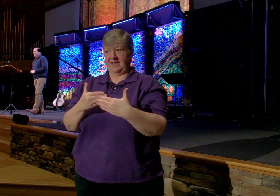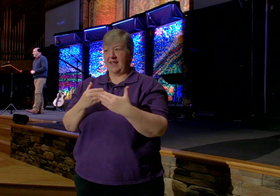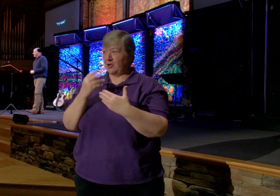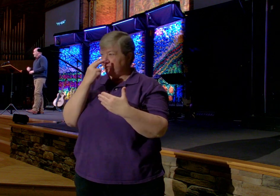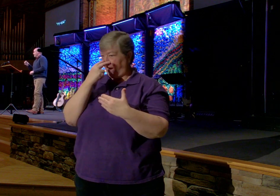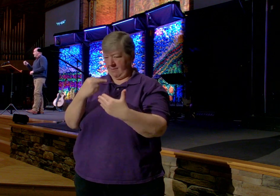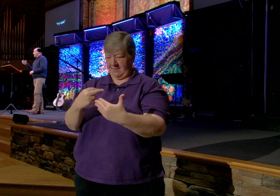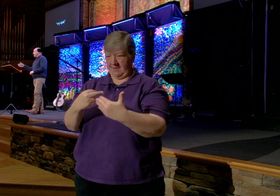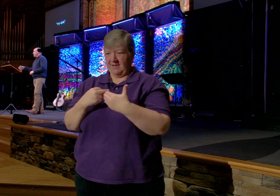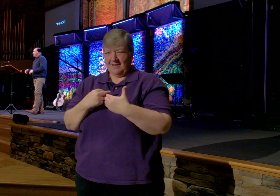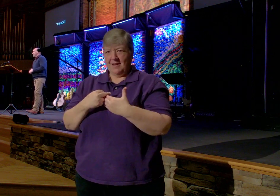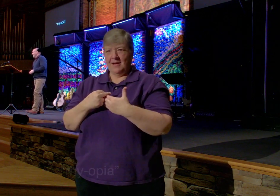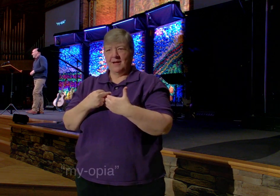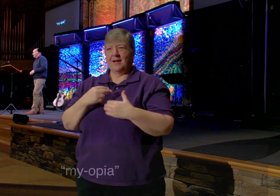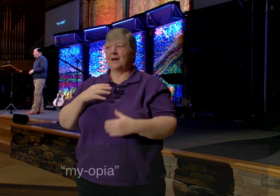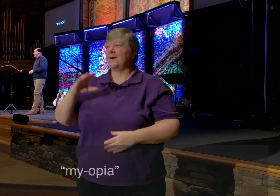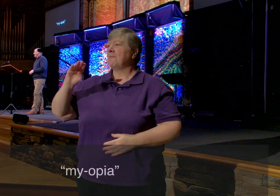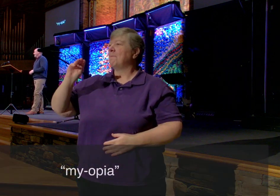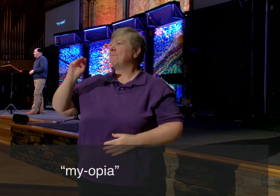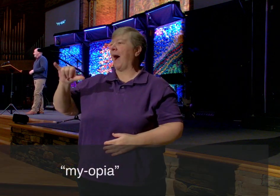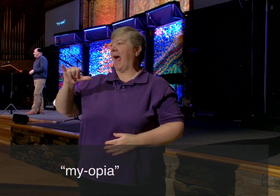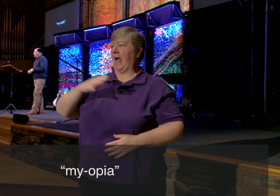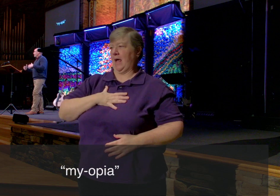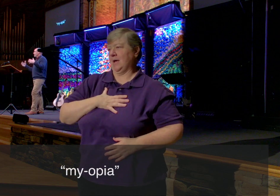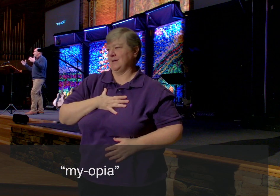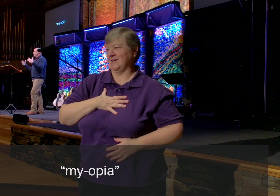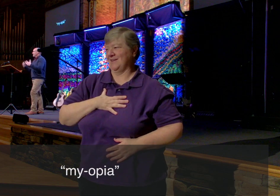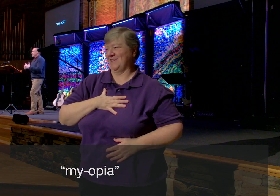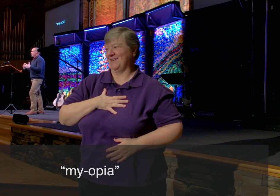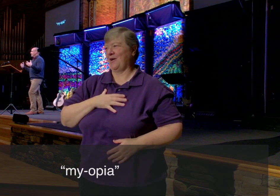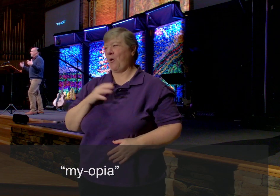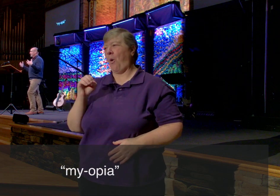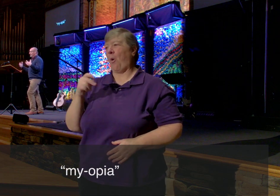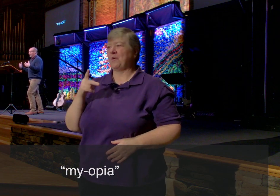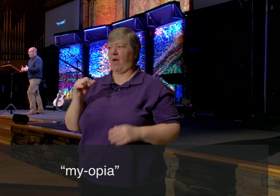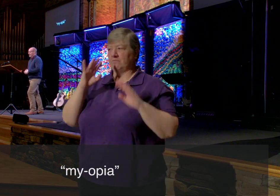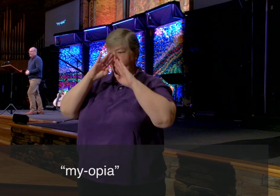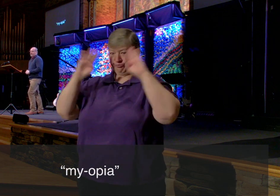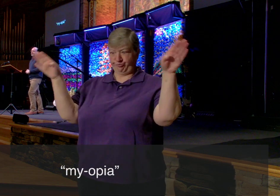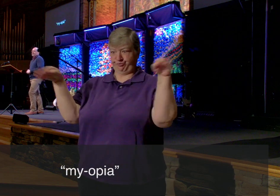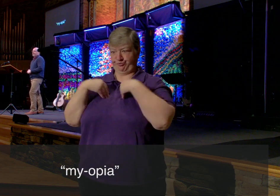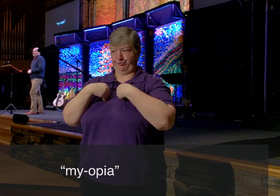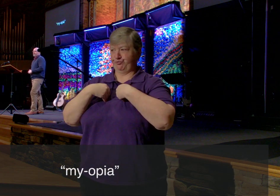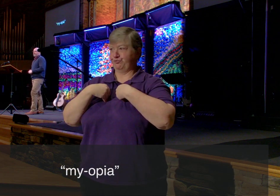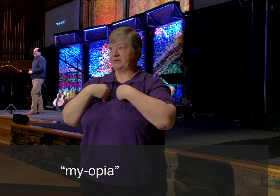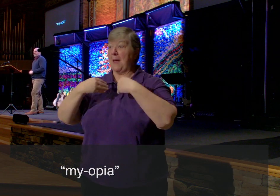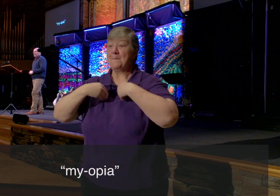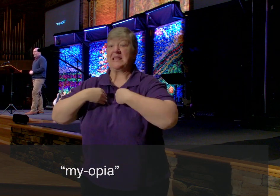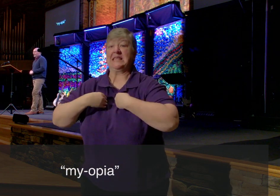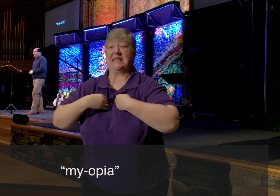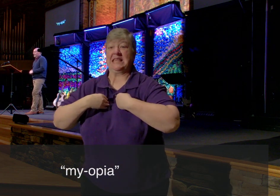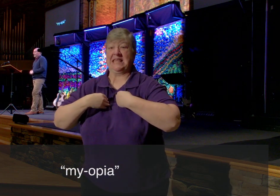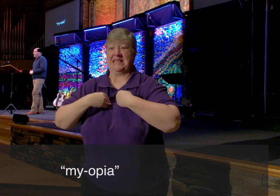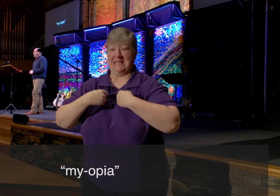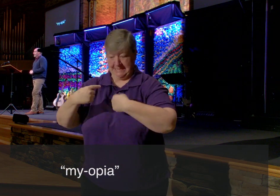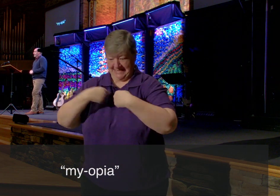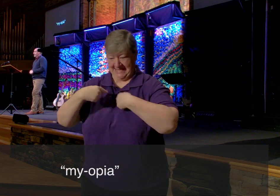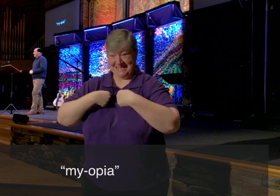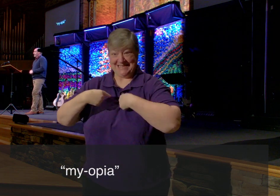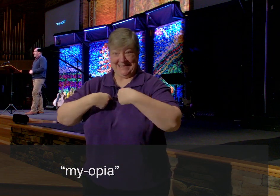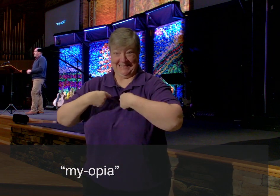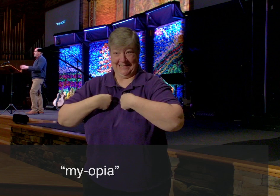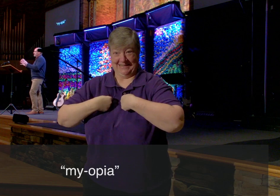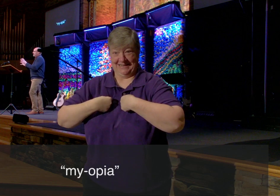of life, he calls it myopia, where we are just focused on me, myself, and